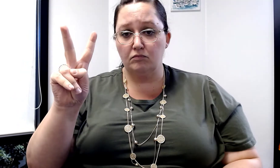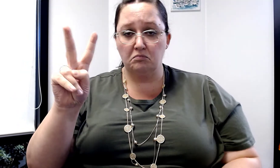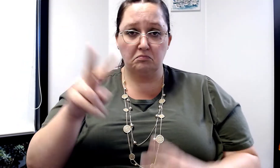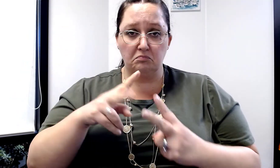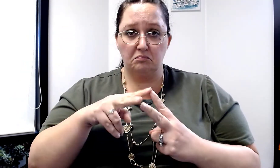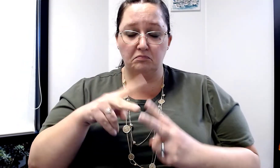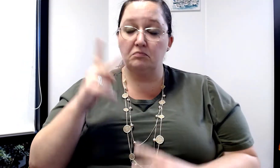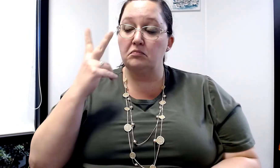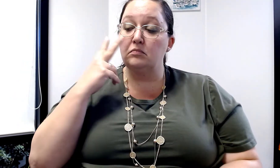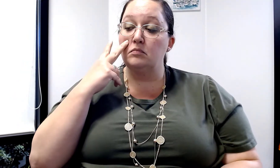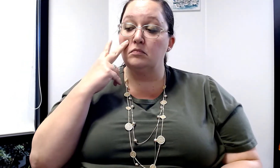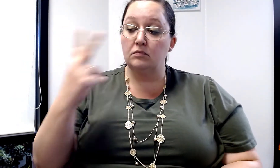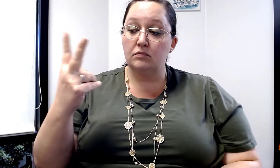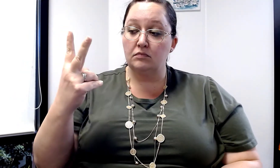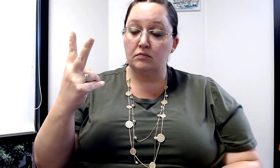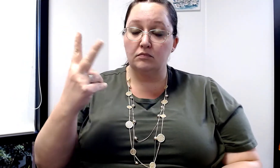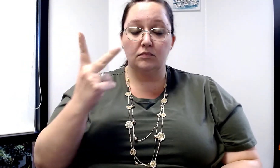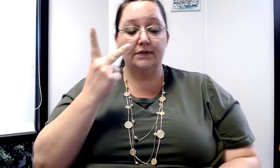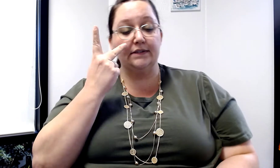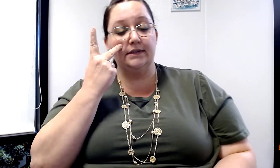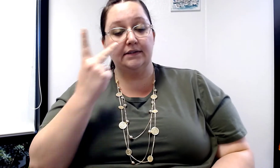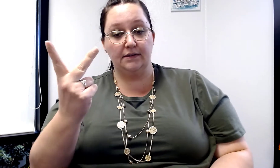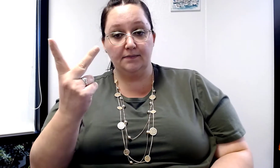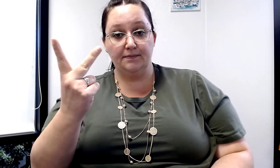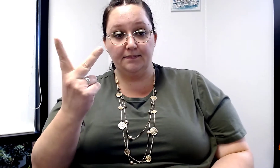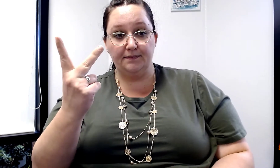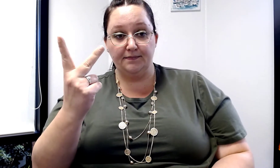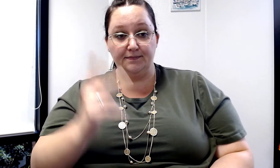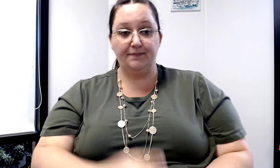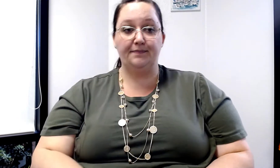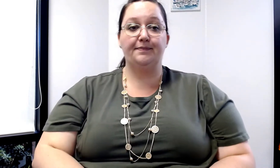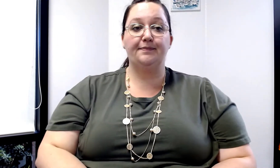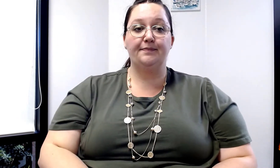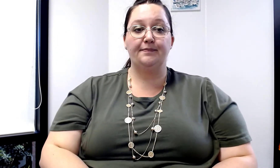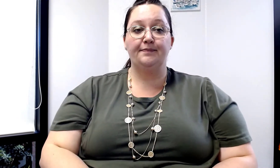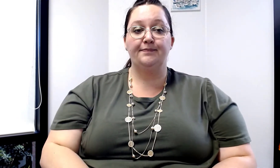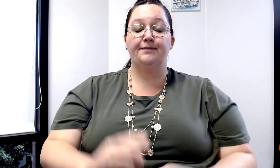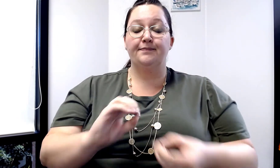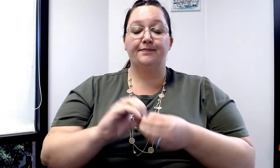going to touch your middle finger on your cheek and pull away. C. Don't twist it.